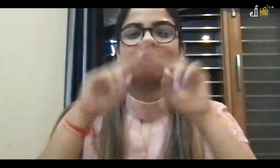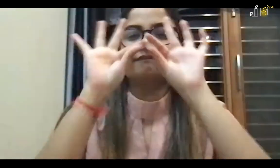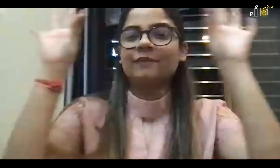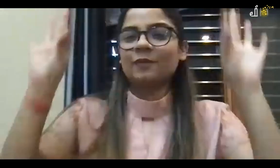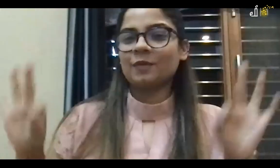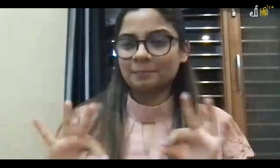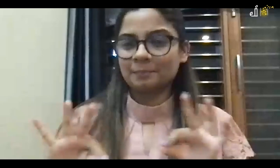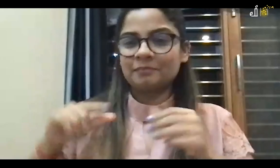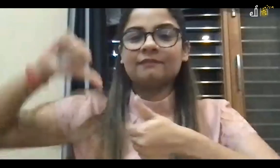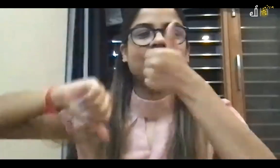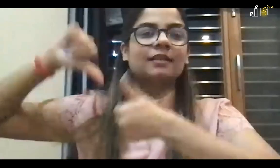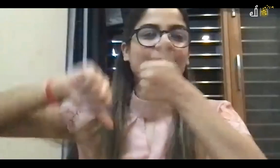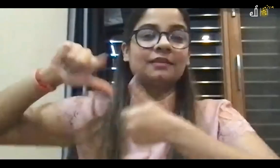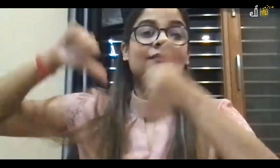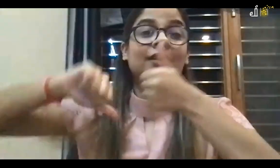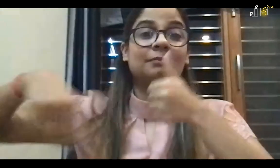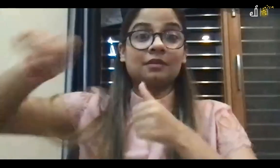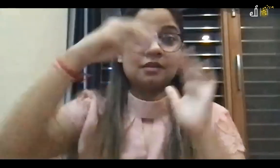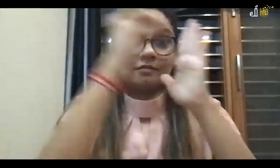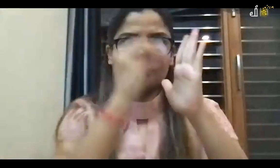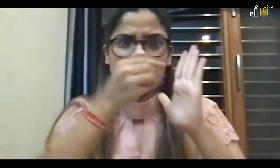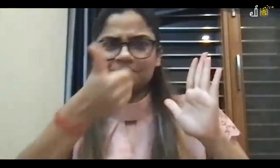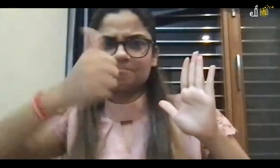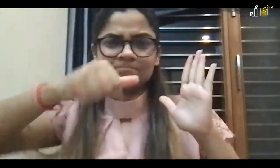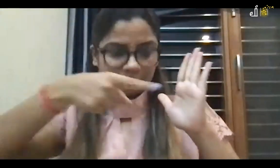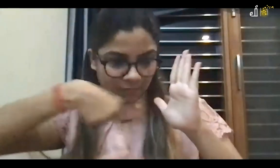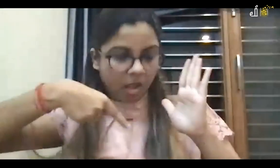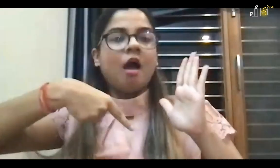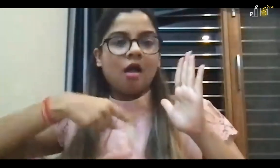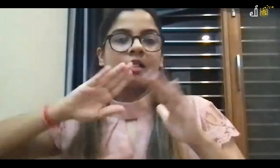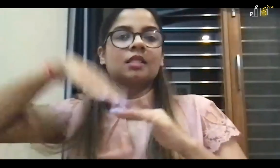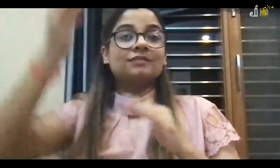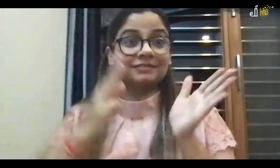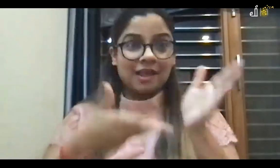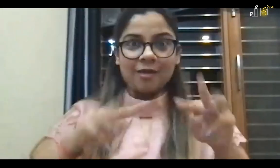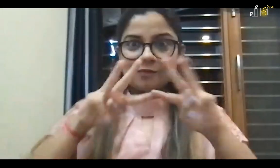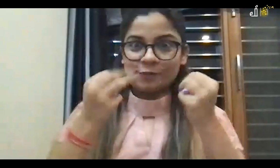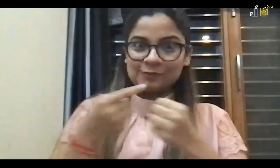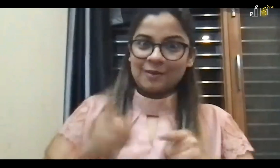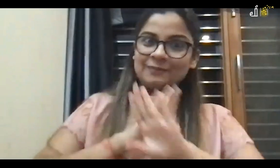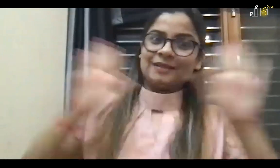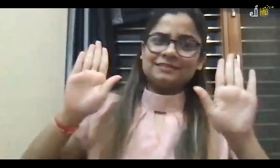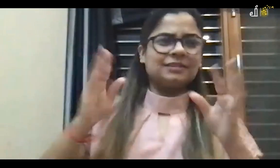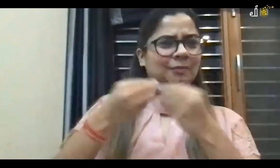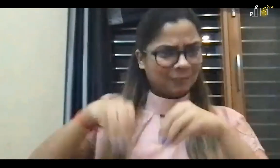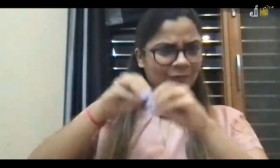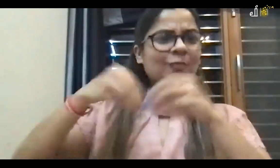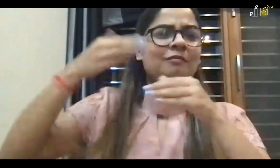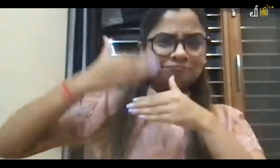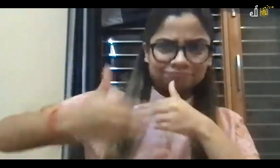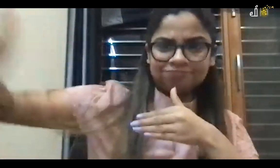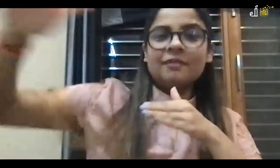to pick out your options. It's a feedback form, and if you can just tell us the feedback, and it will really help